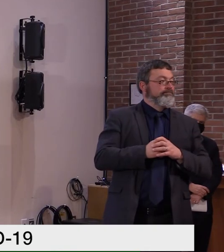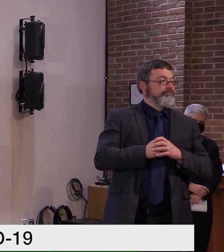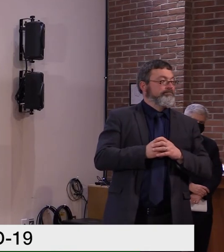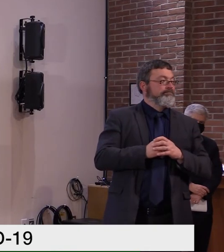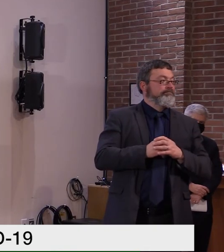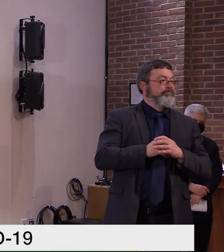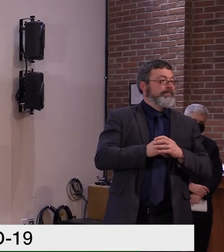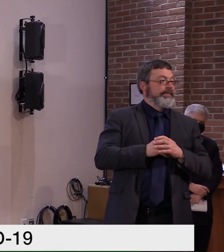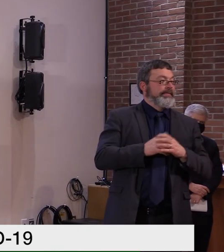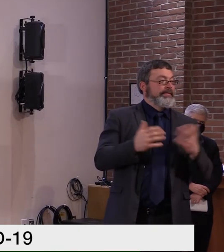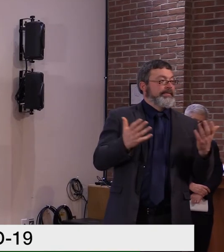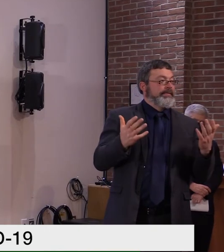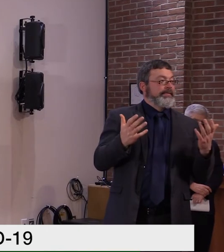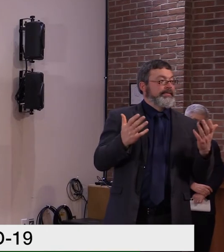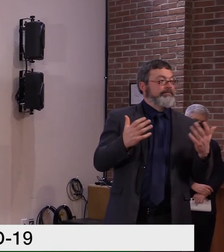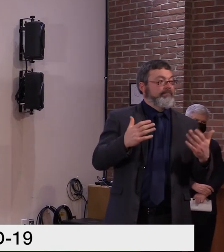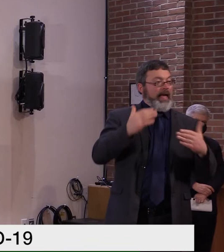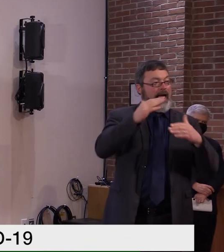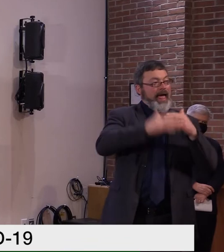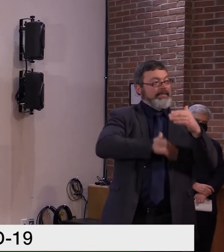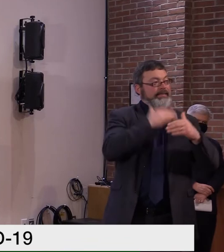Pam Davis?